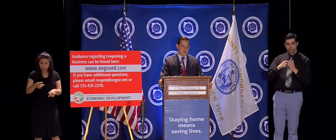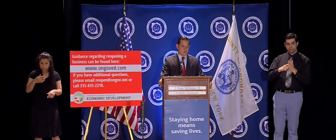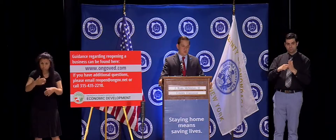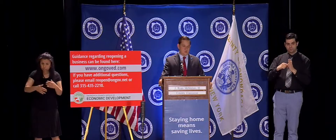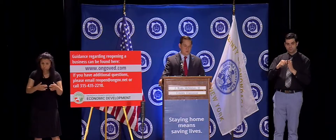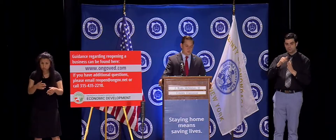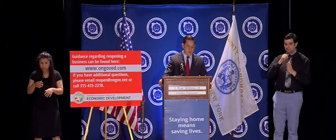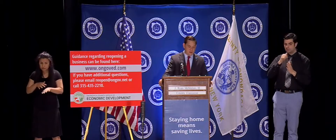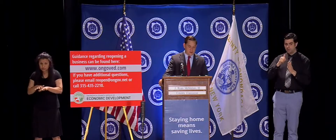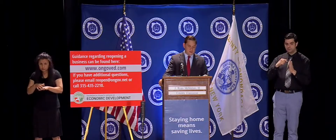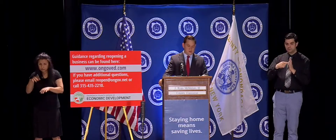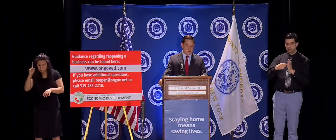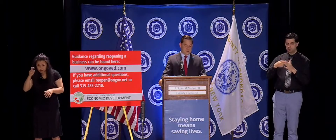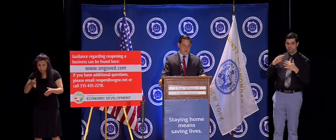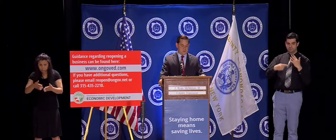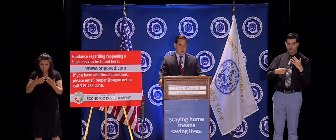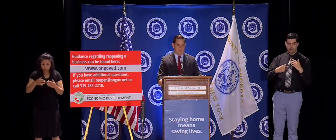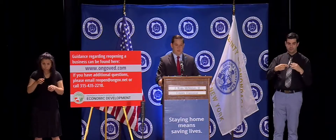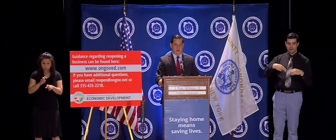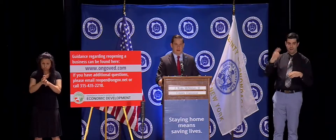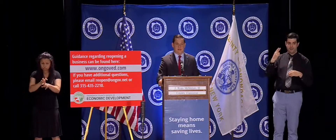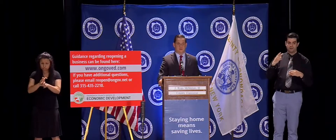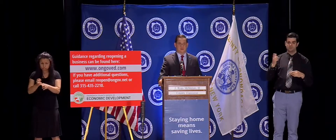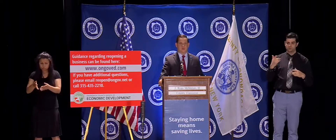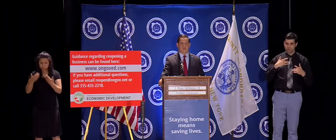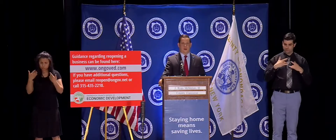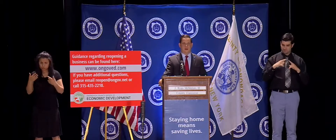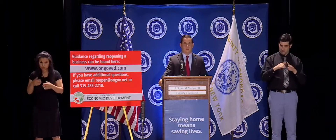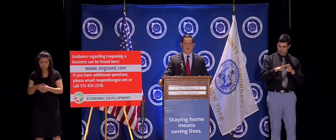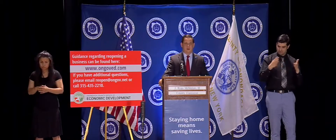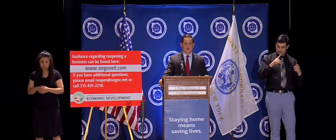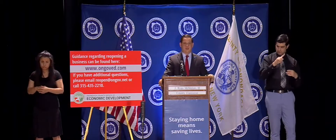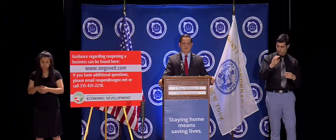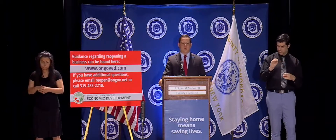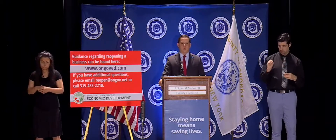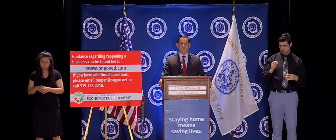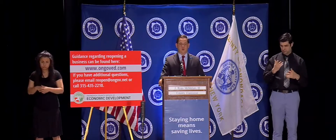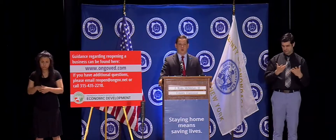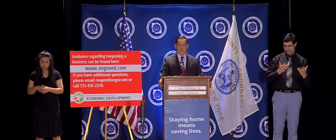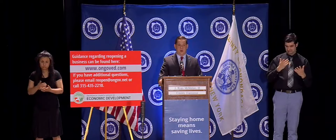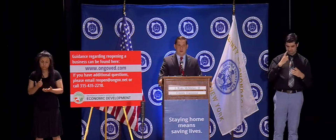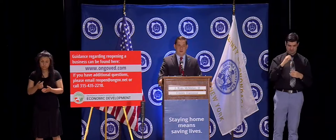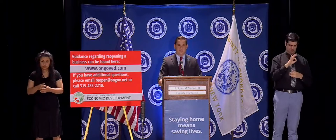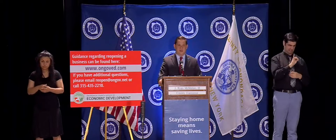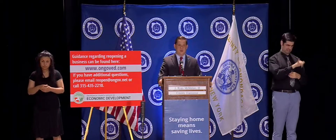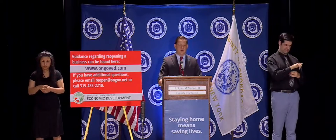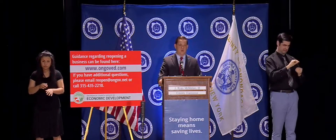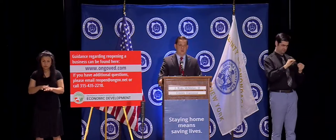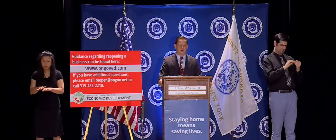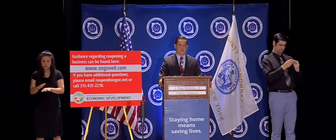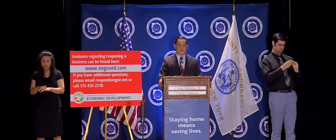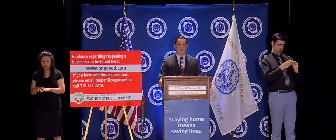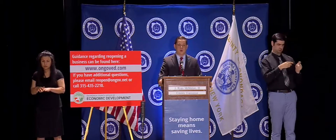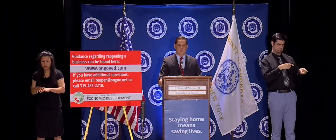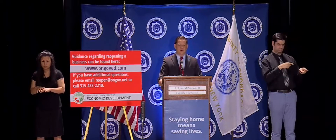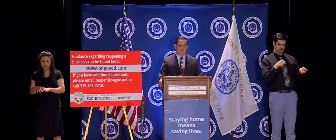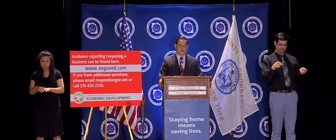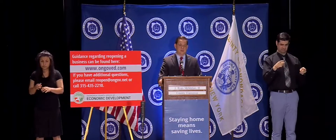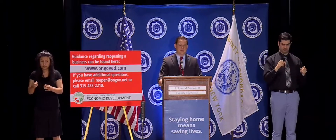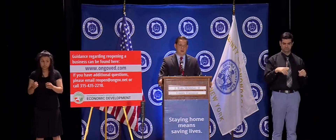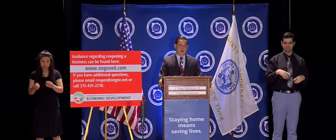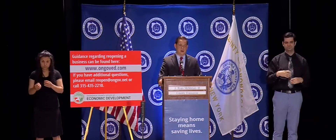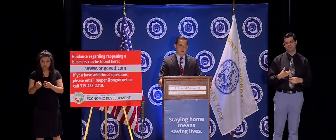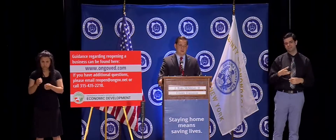can't. The reality is that there's probably been lots of us who've been exposed one way or another to COVID. We just don't know